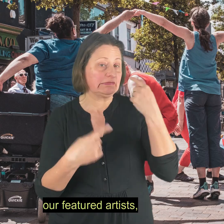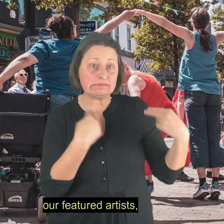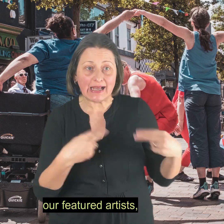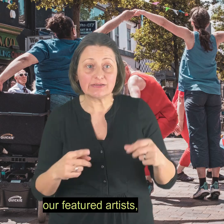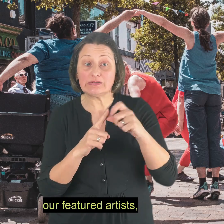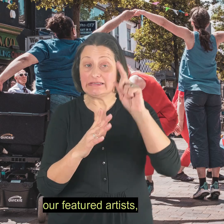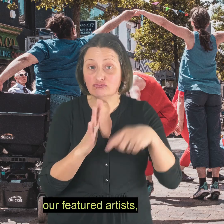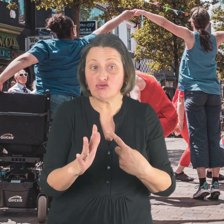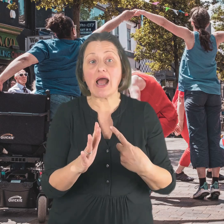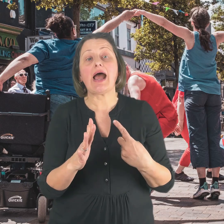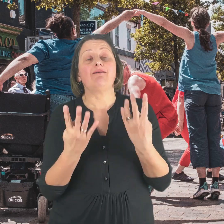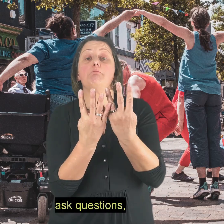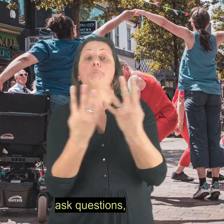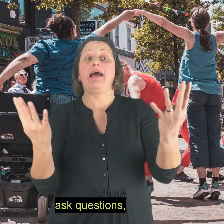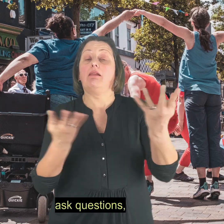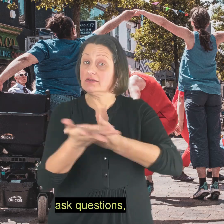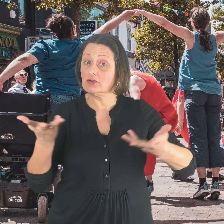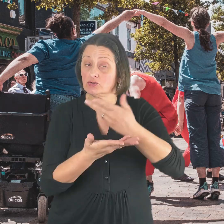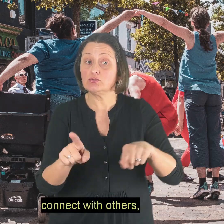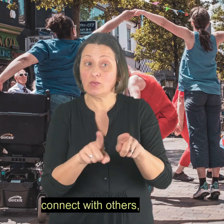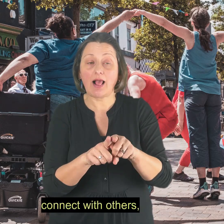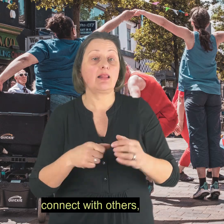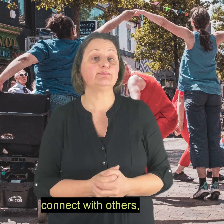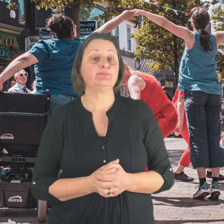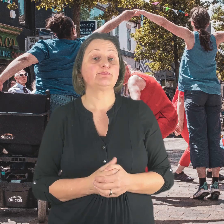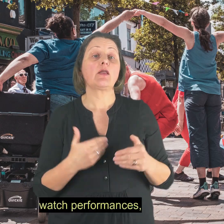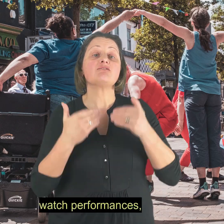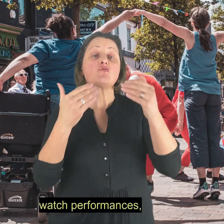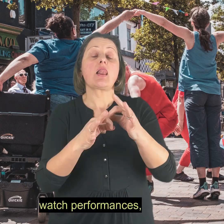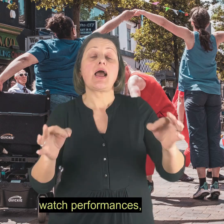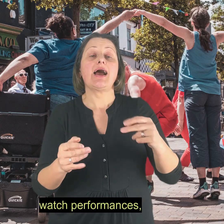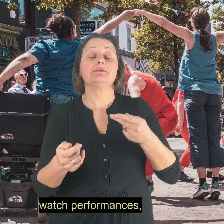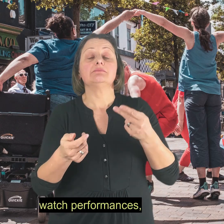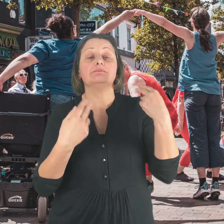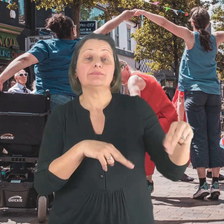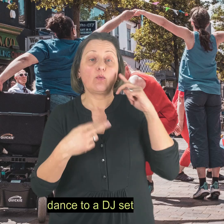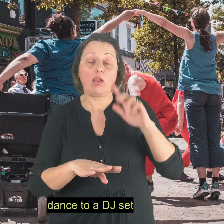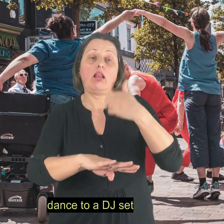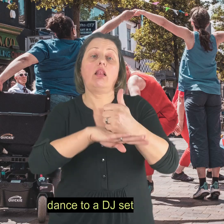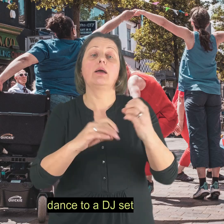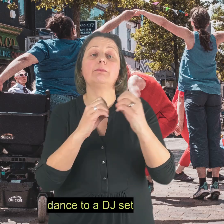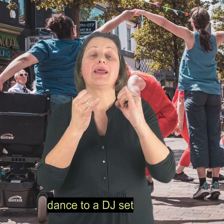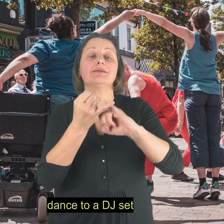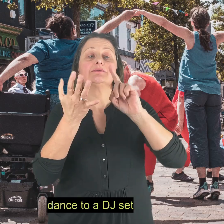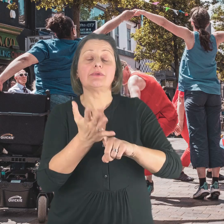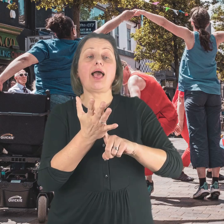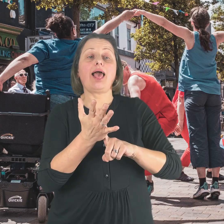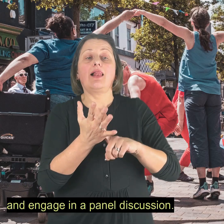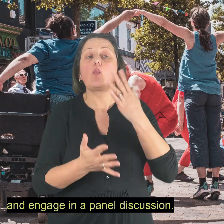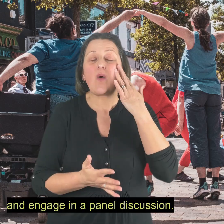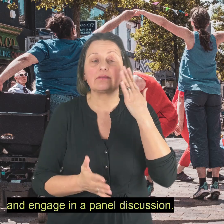our featured artists, ask questions, connect with others, watch performances, dance to a DJ